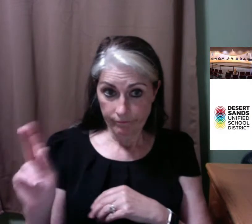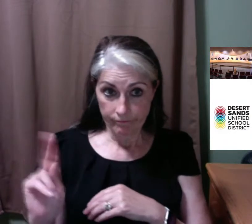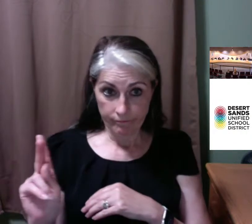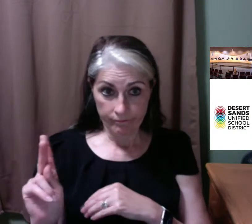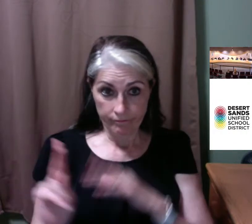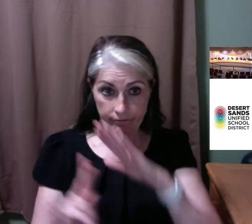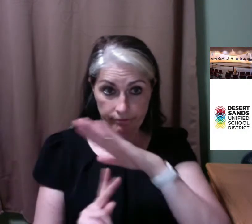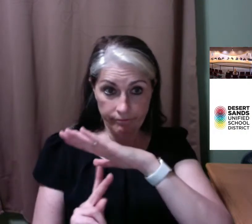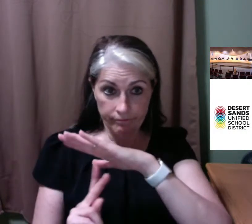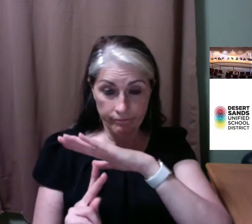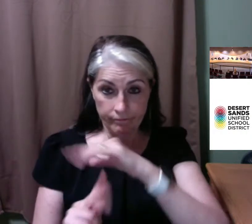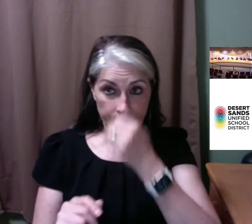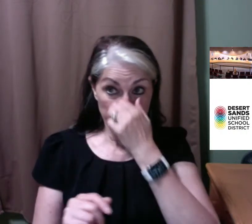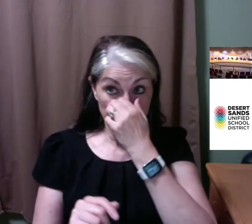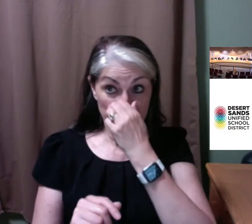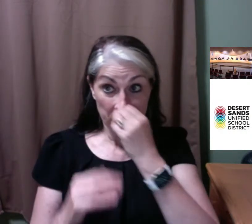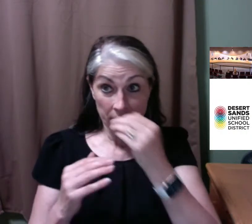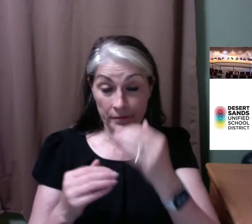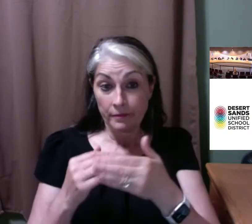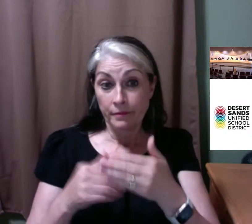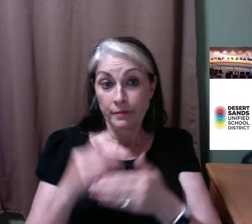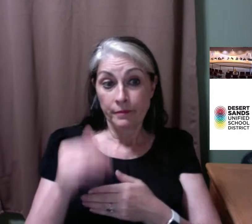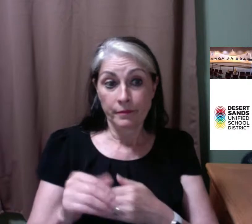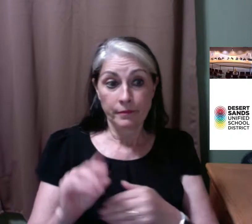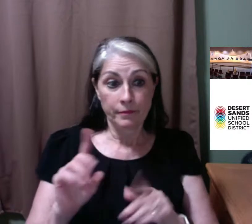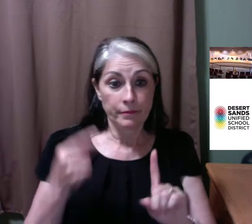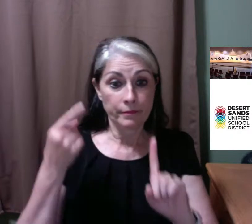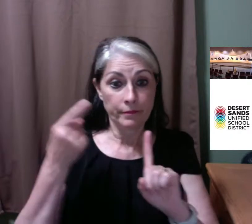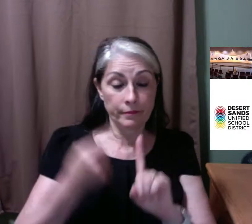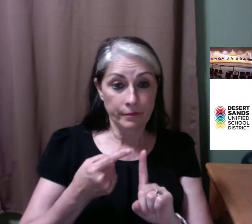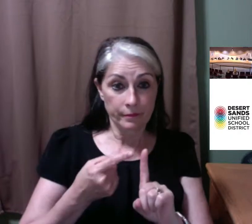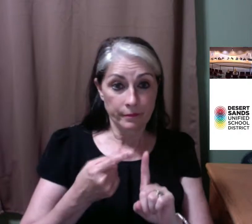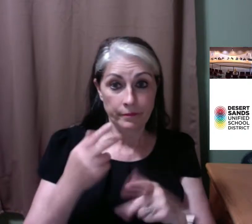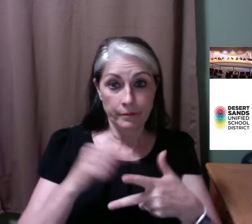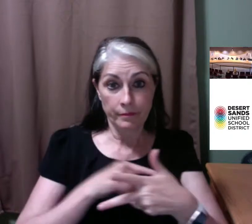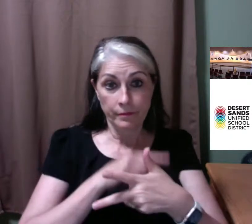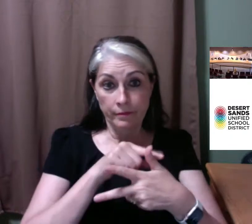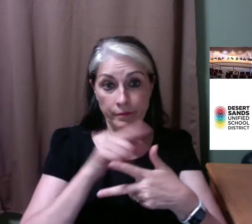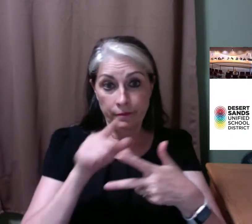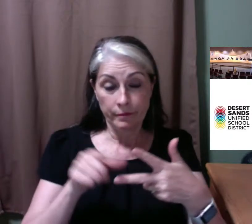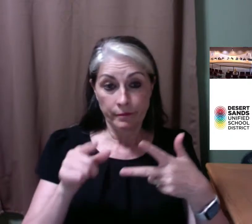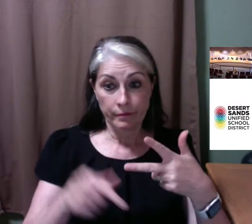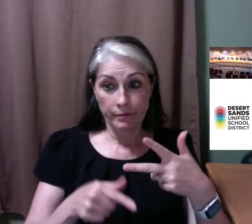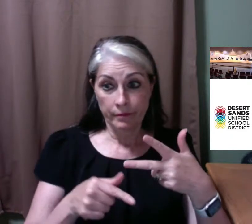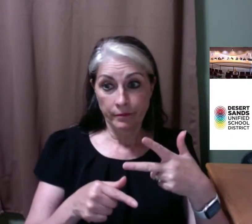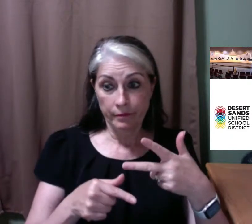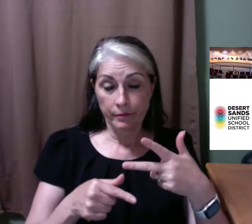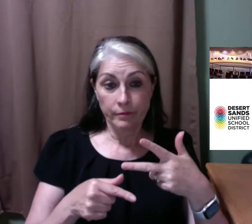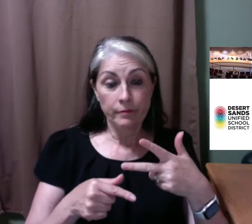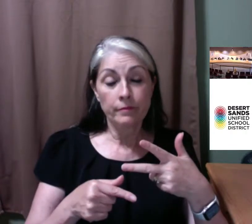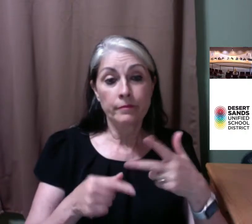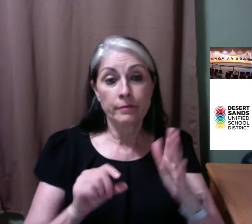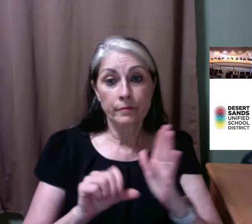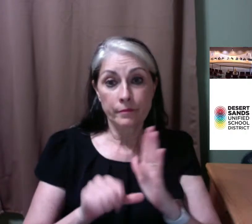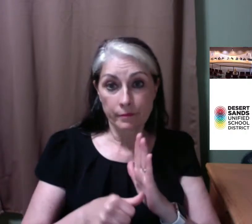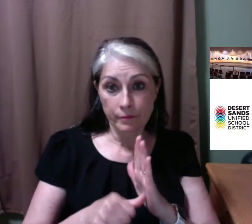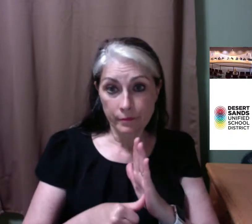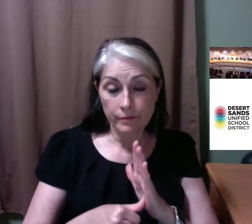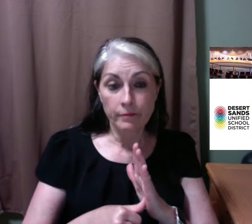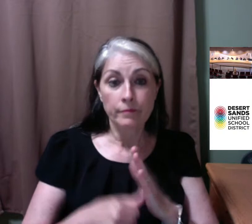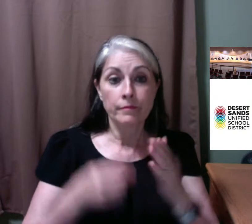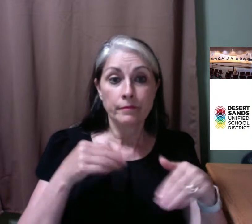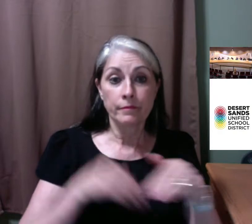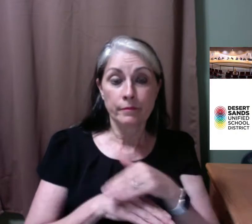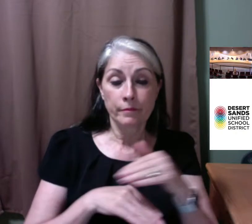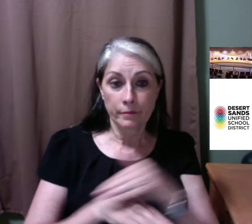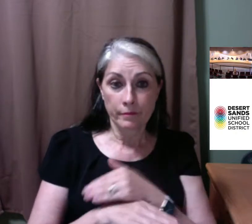kindergarten. Next, we have Goal 2 connections with three priorities highlighted: course access, pupil achievement,